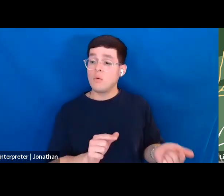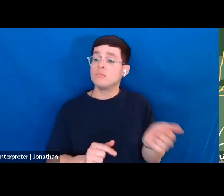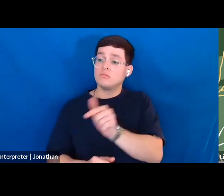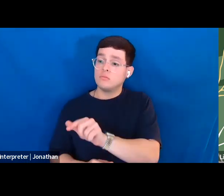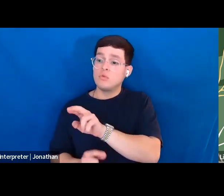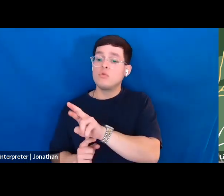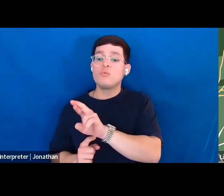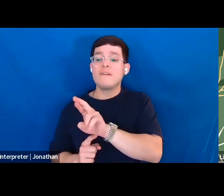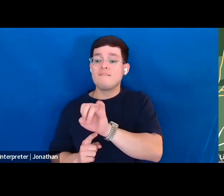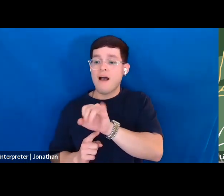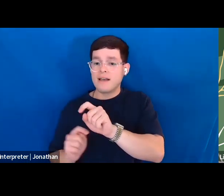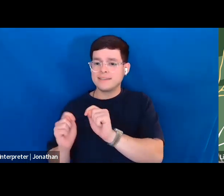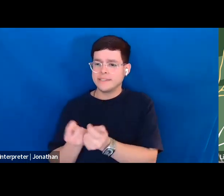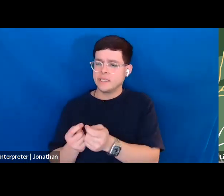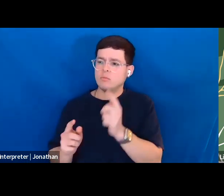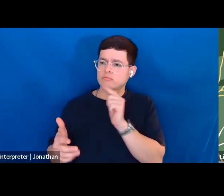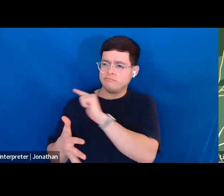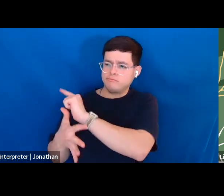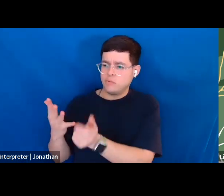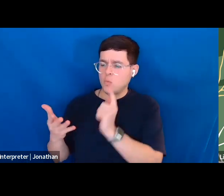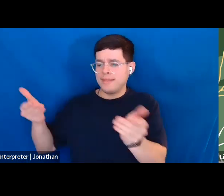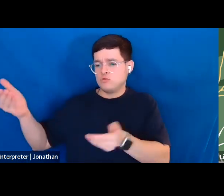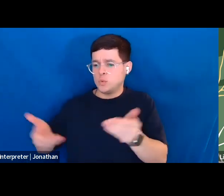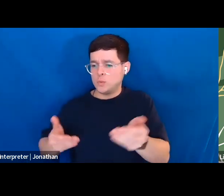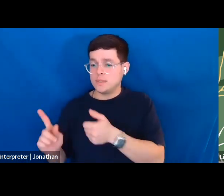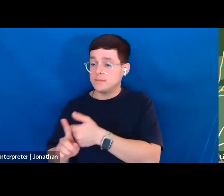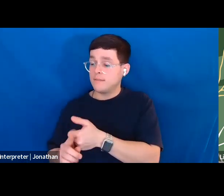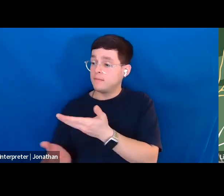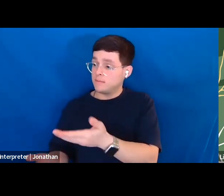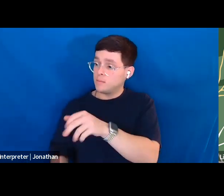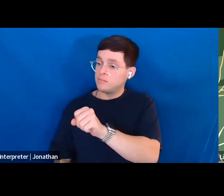introduce themselves, starting with Stephen.